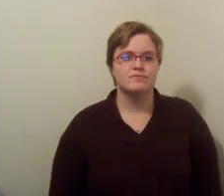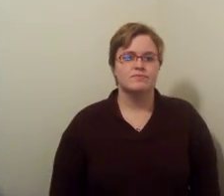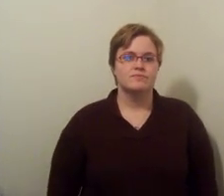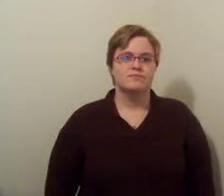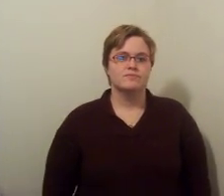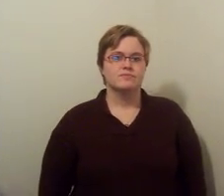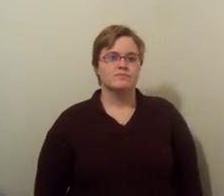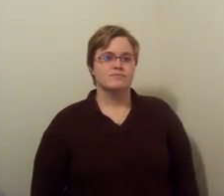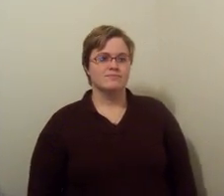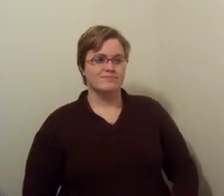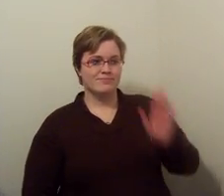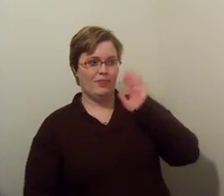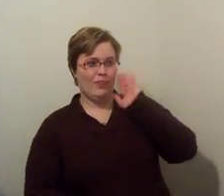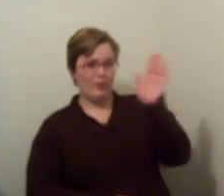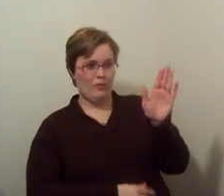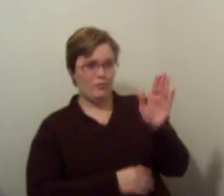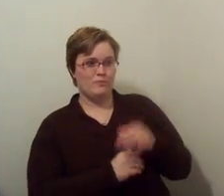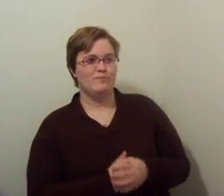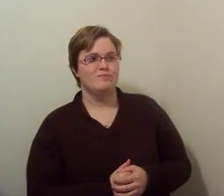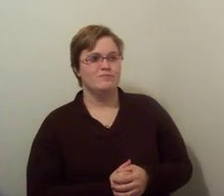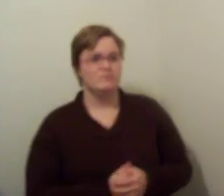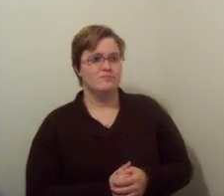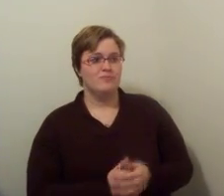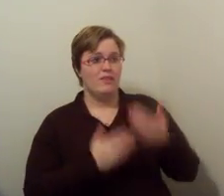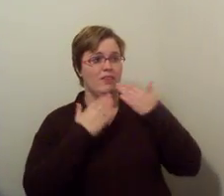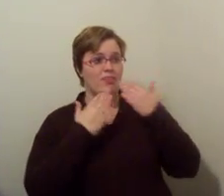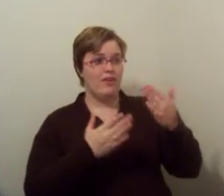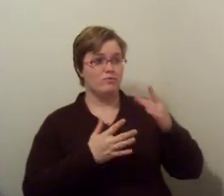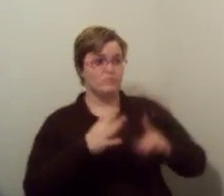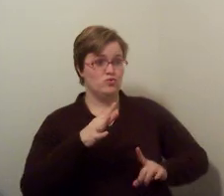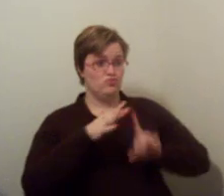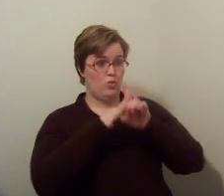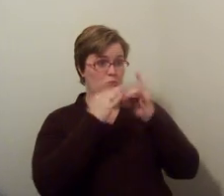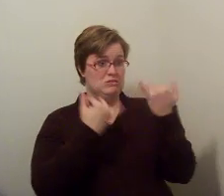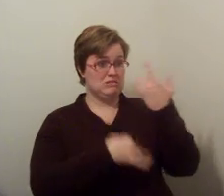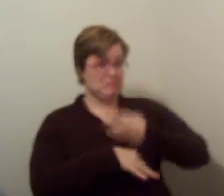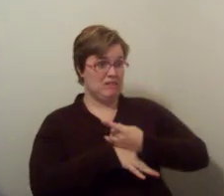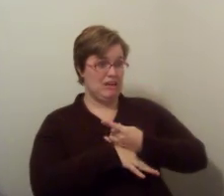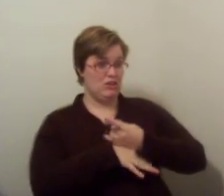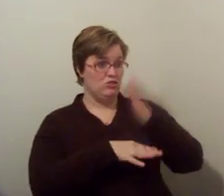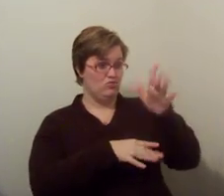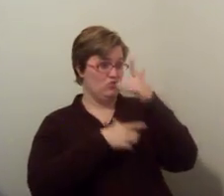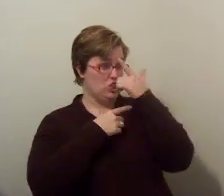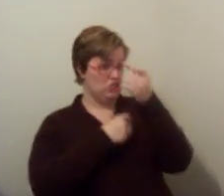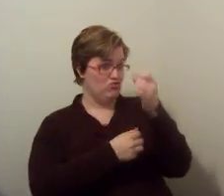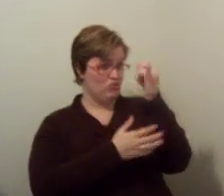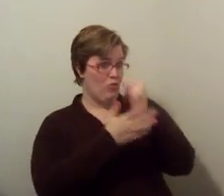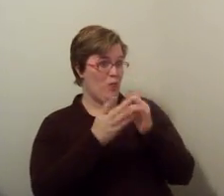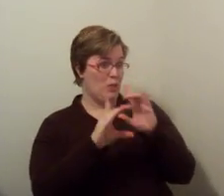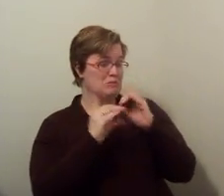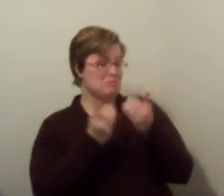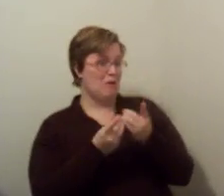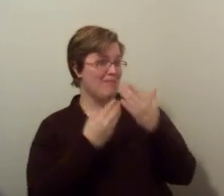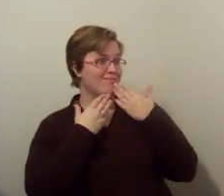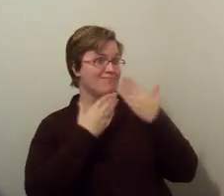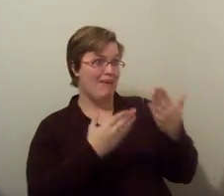Hi there, Ketsi. I want to thank you for coming and expressing some interest in the art department and in learning a little bit about our